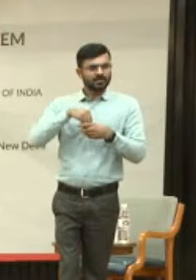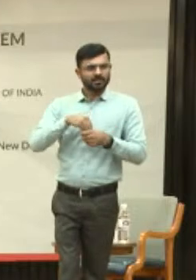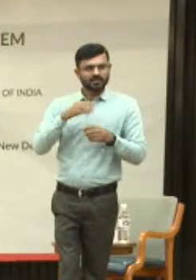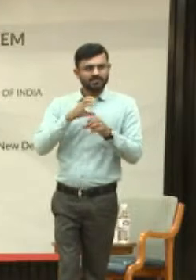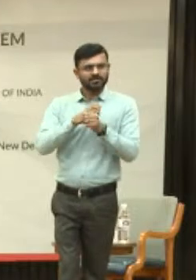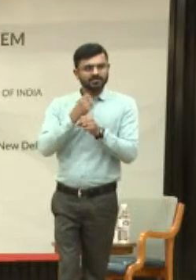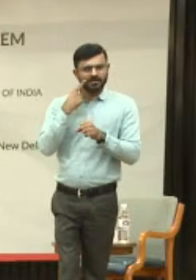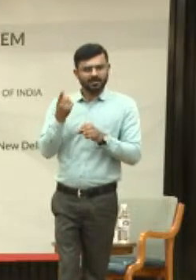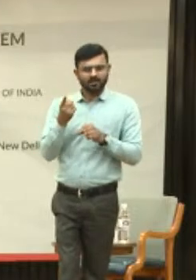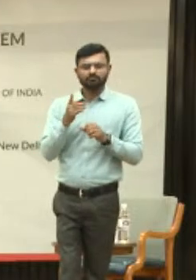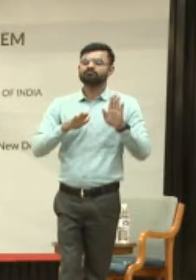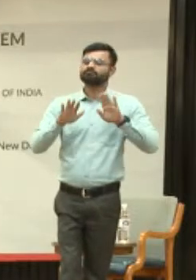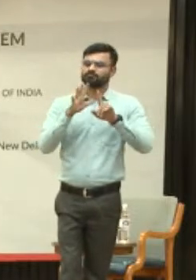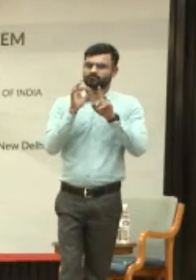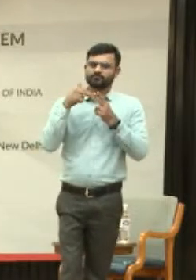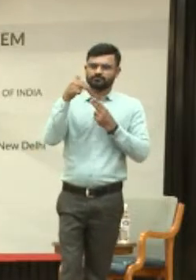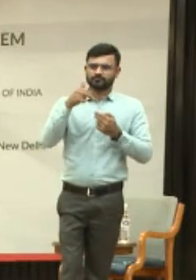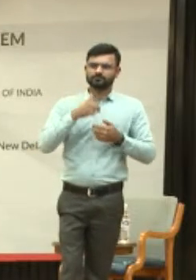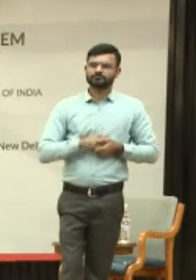let me sort of react.